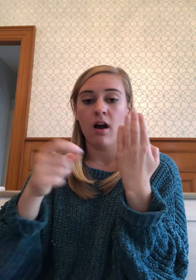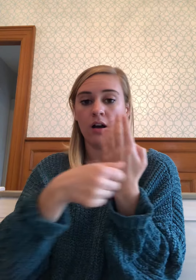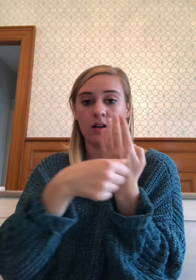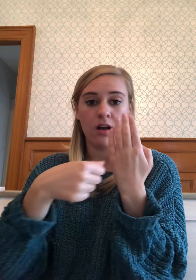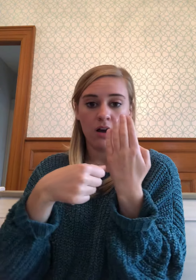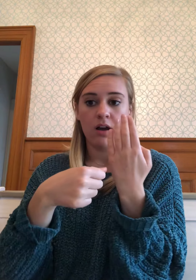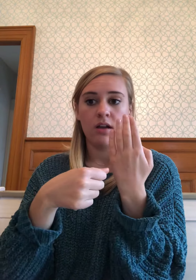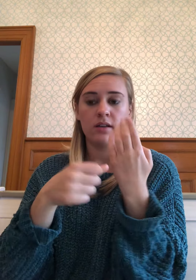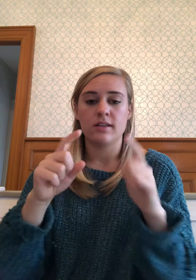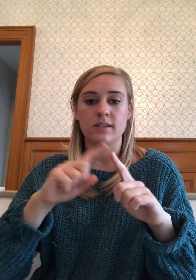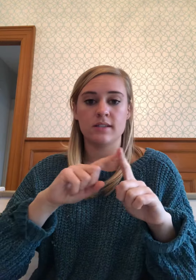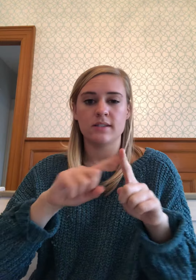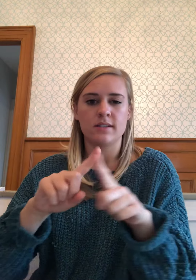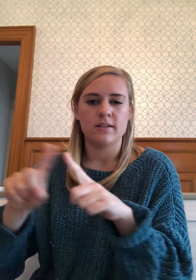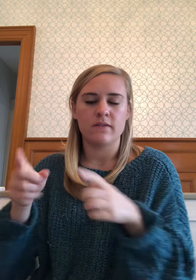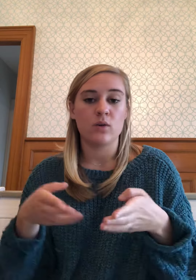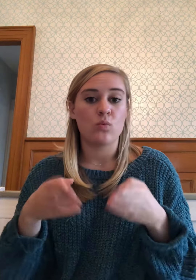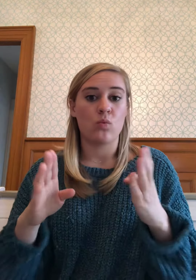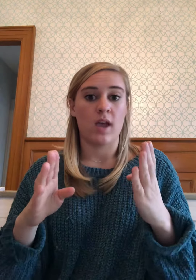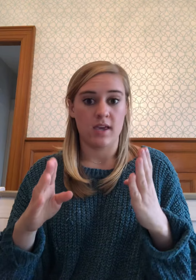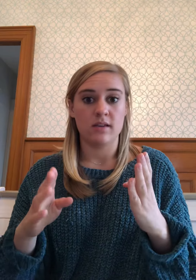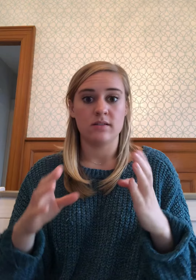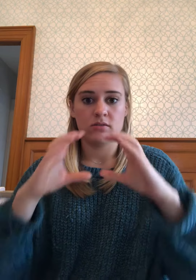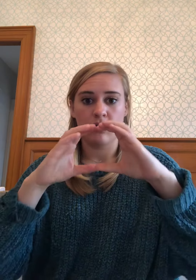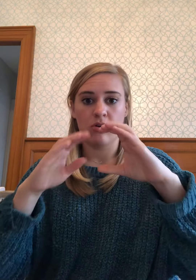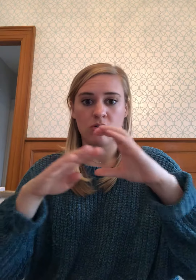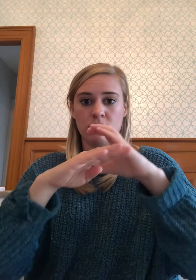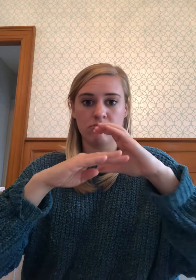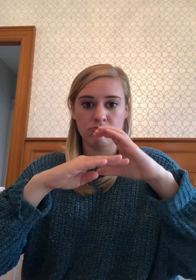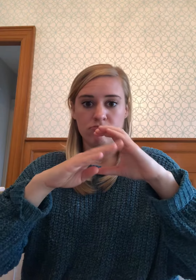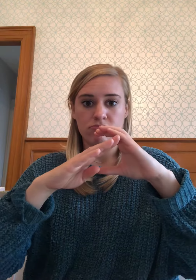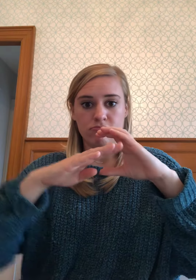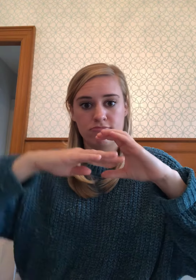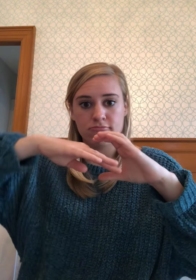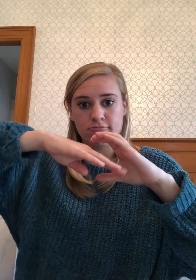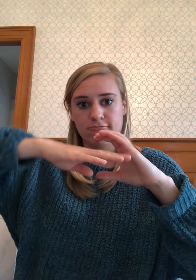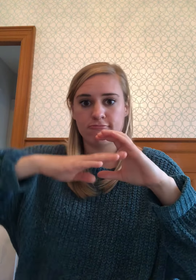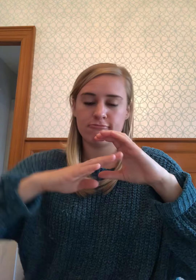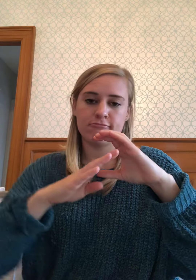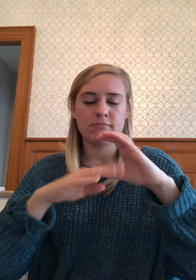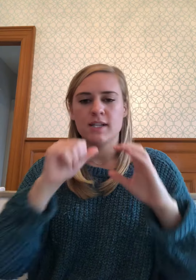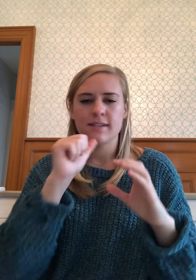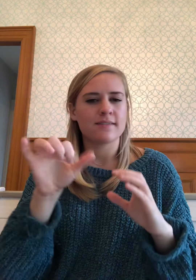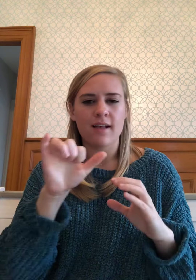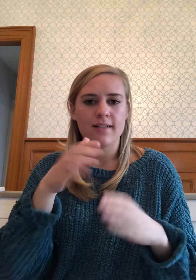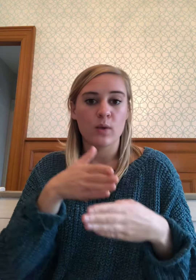different orientations, so that it isn't like you're taking a piece of wood and making one